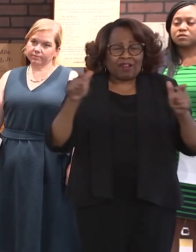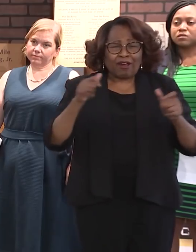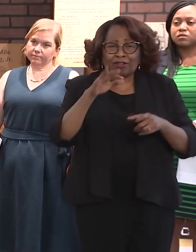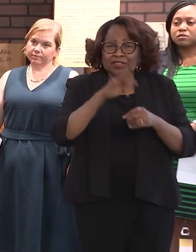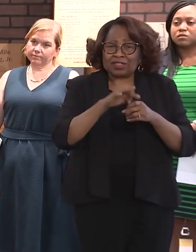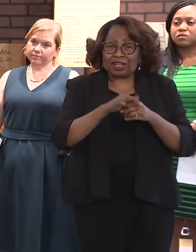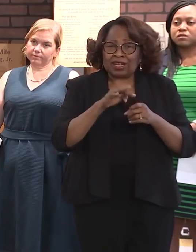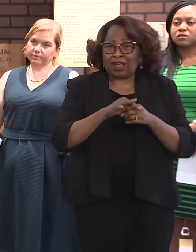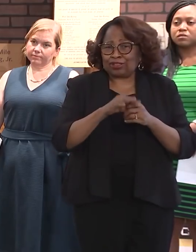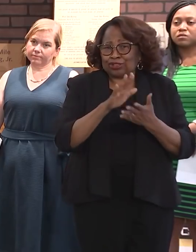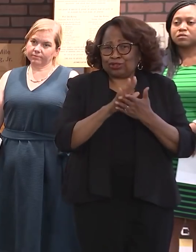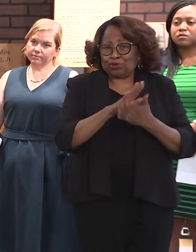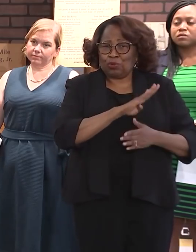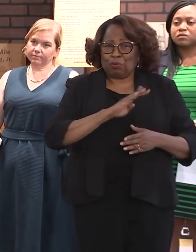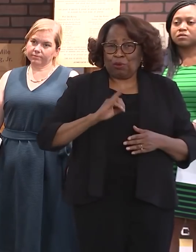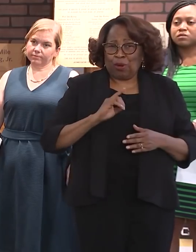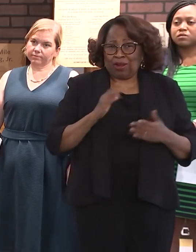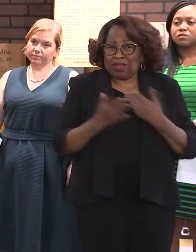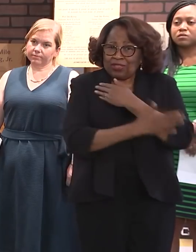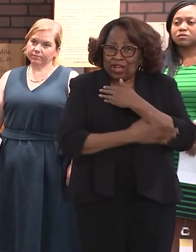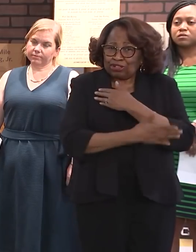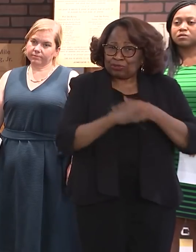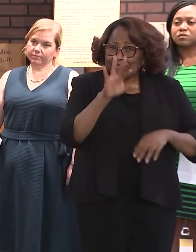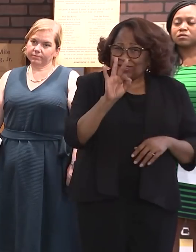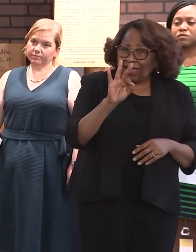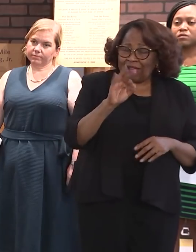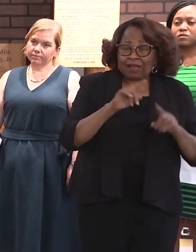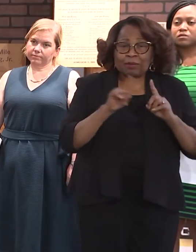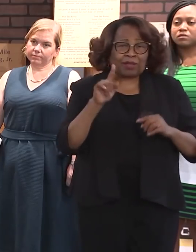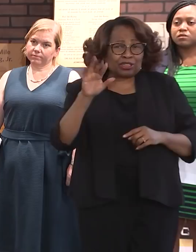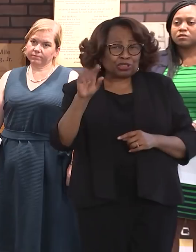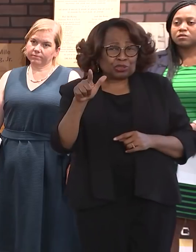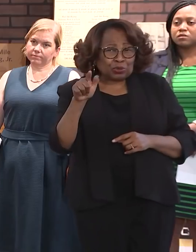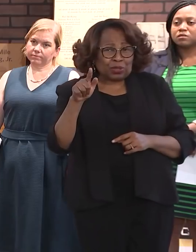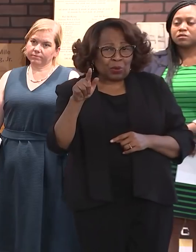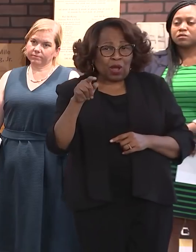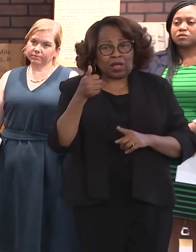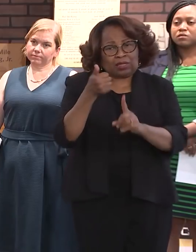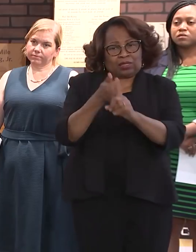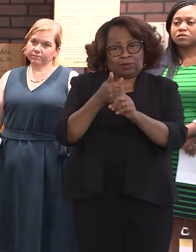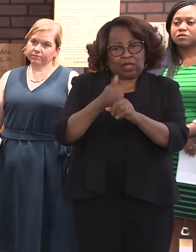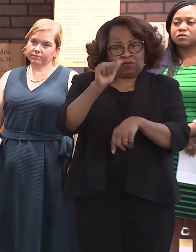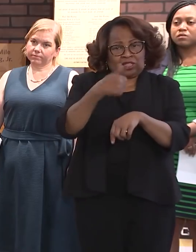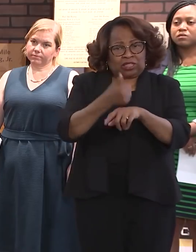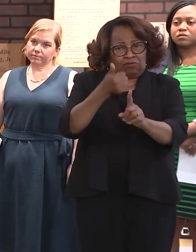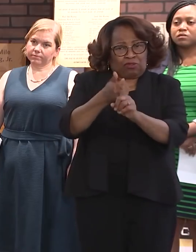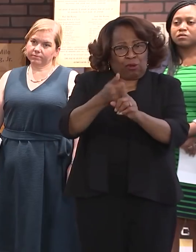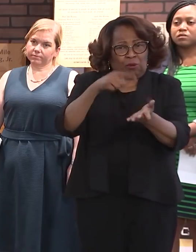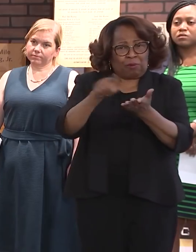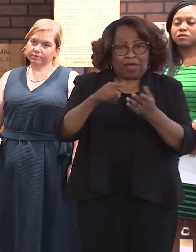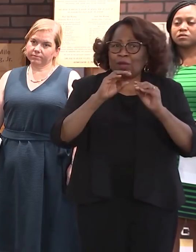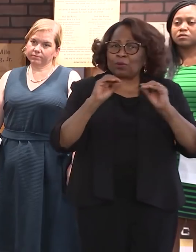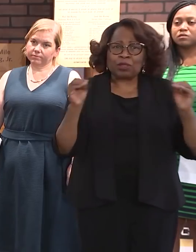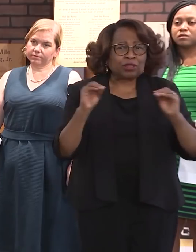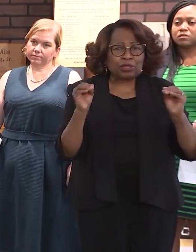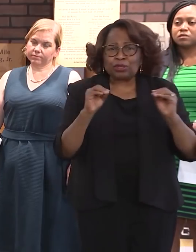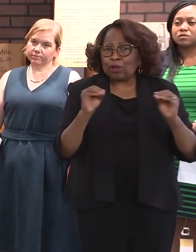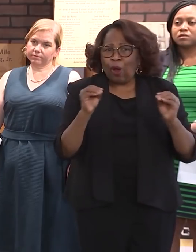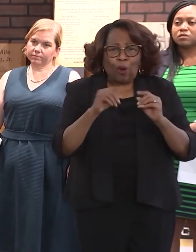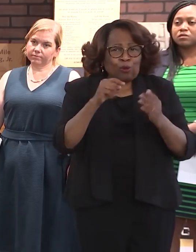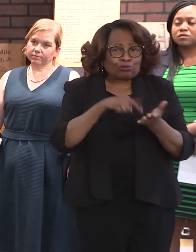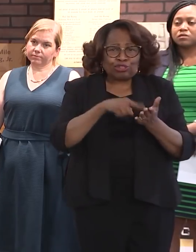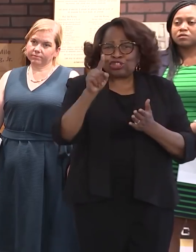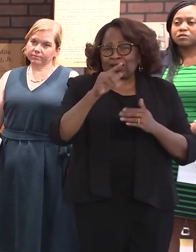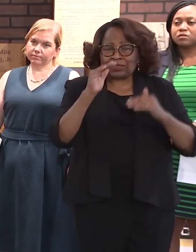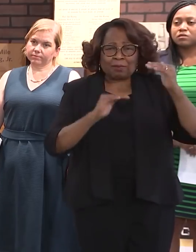elected school board in the country is only 9. The fact that the 21 can set their own compensation without any checks and balances and